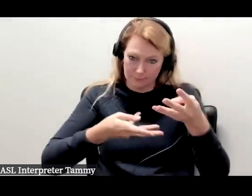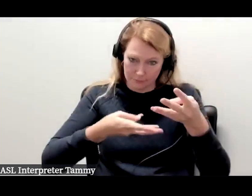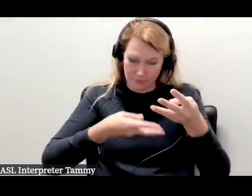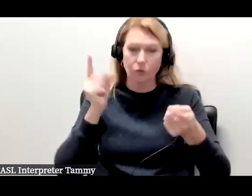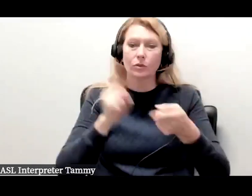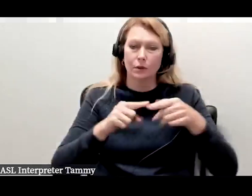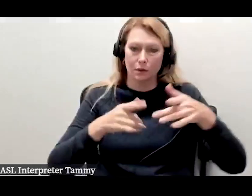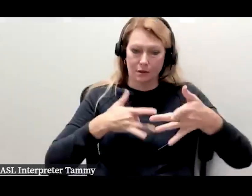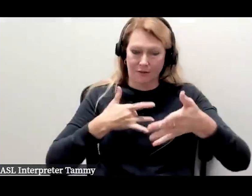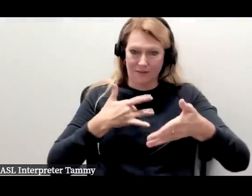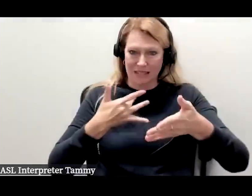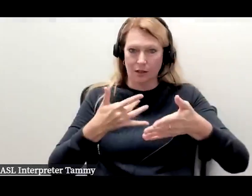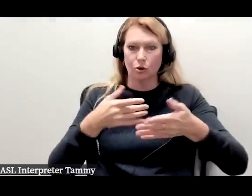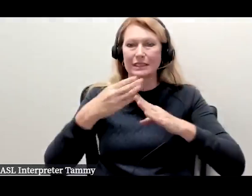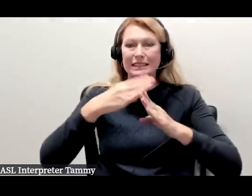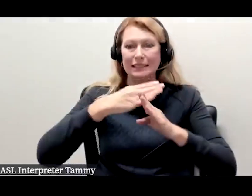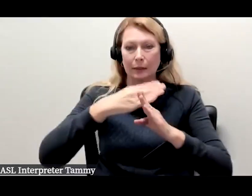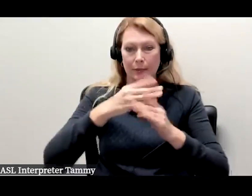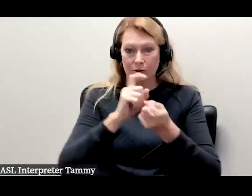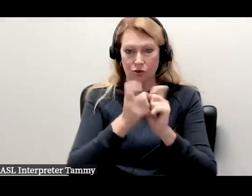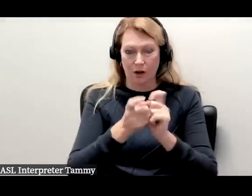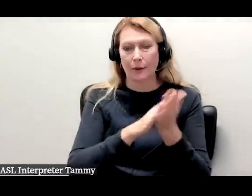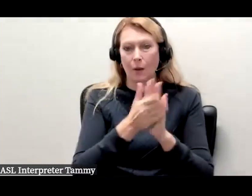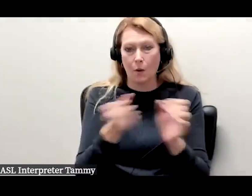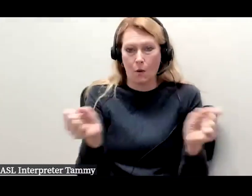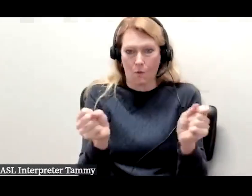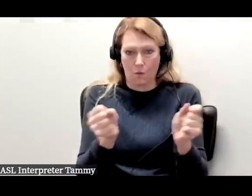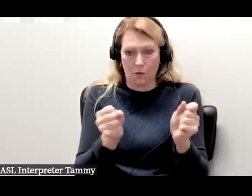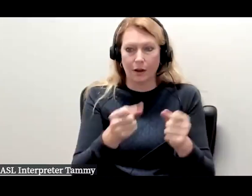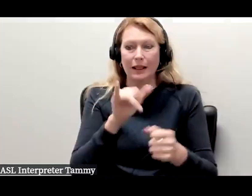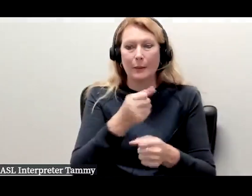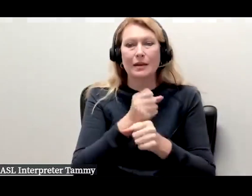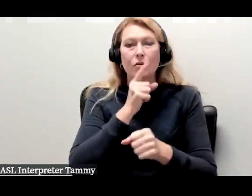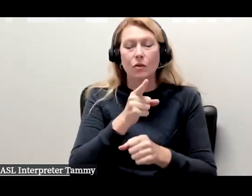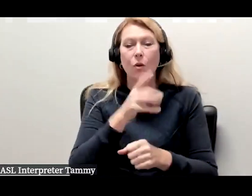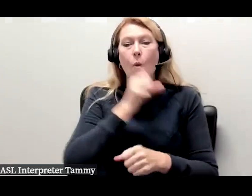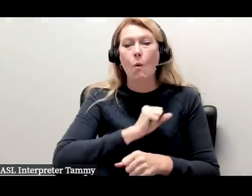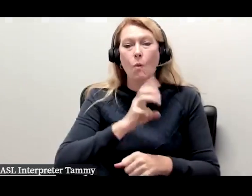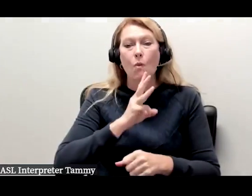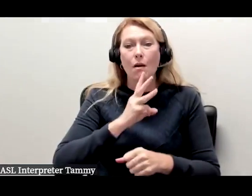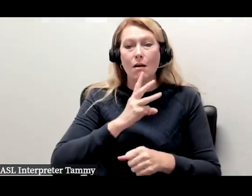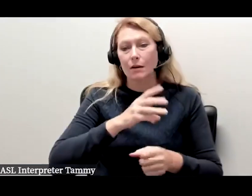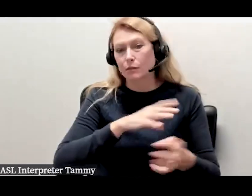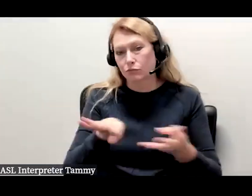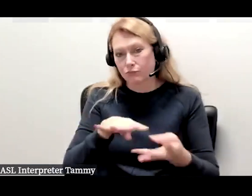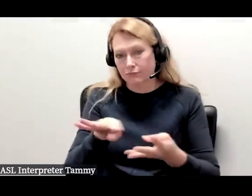feel that temperature change. That's the best way to ensure that you're pushing old water out and bringing new water